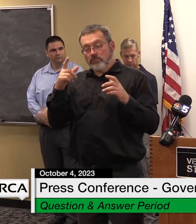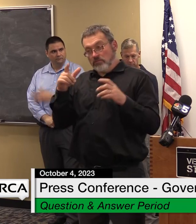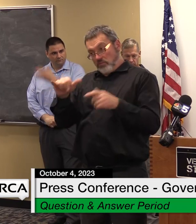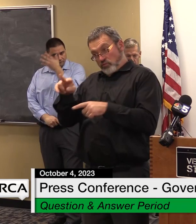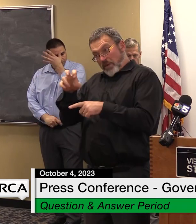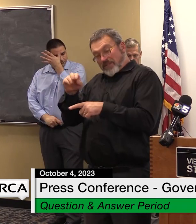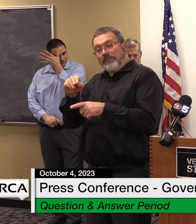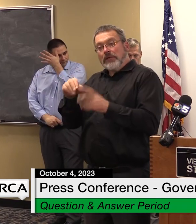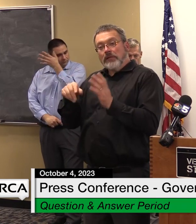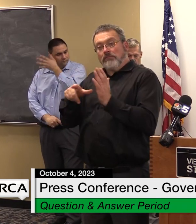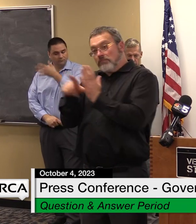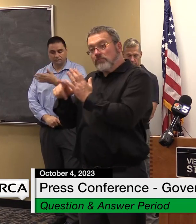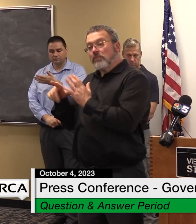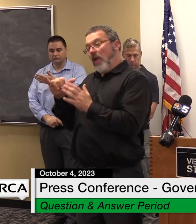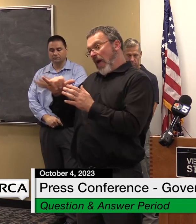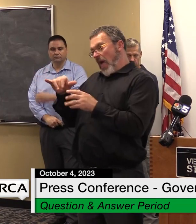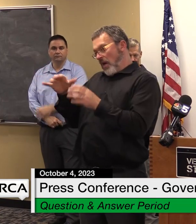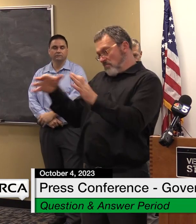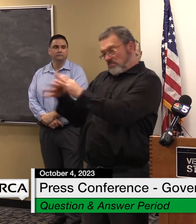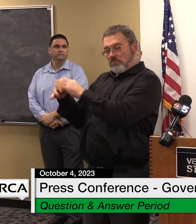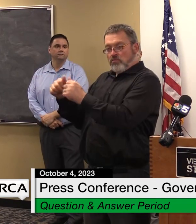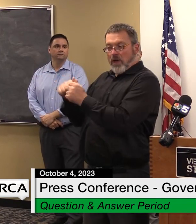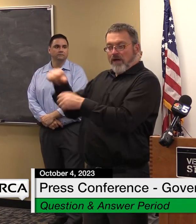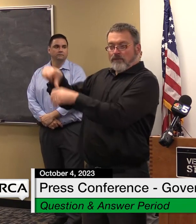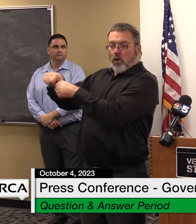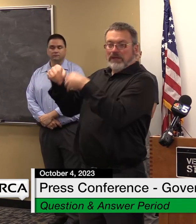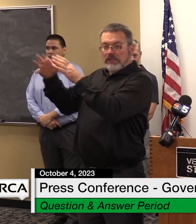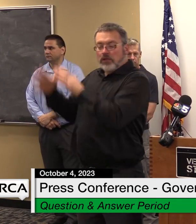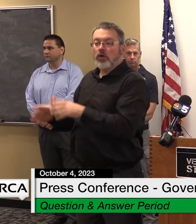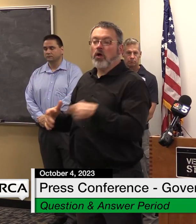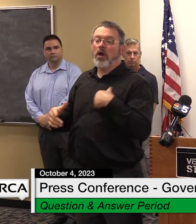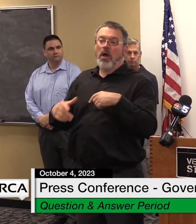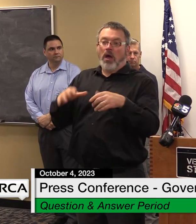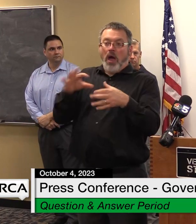Vermont get their feel as well and their feedback.